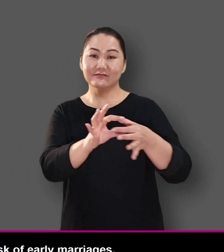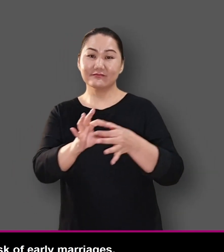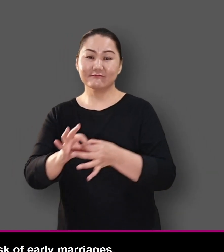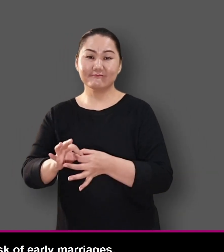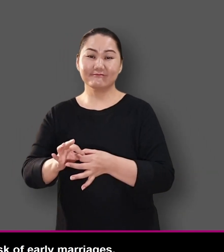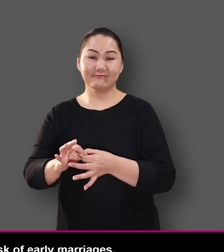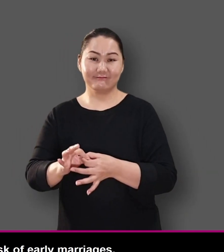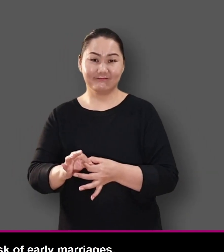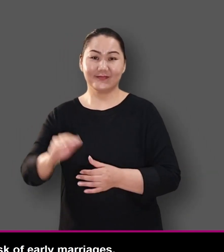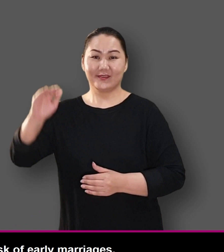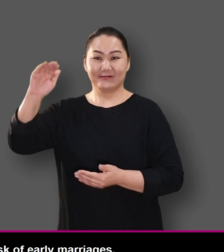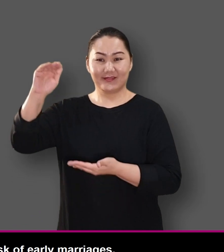marriages,